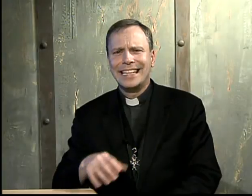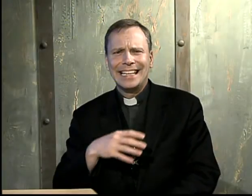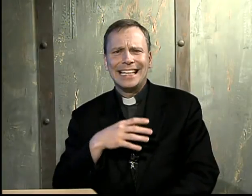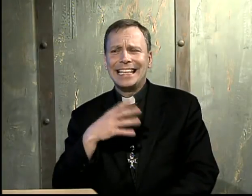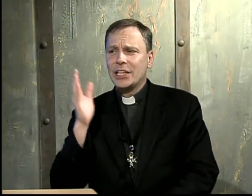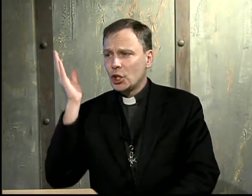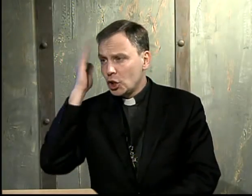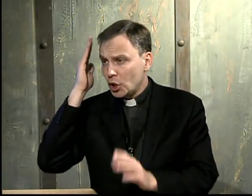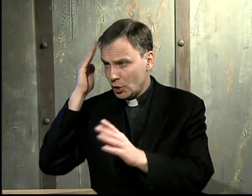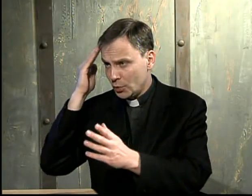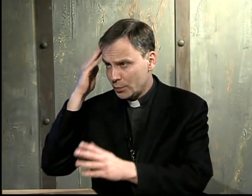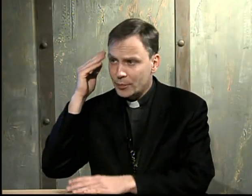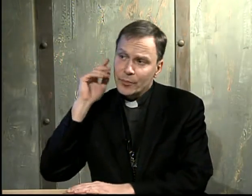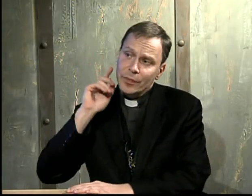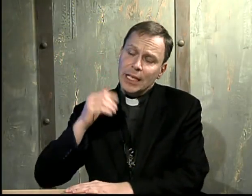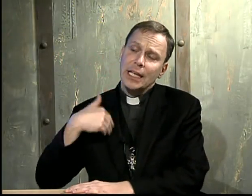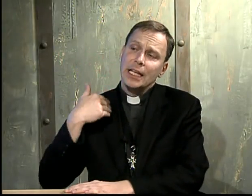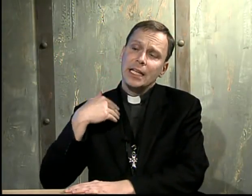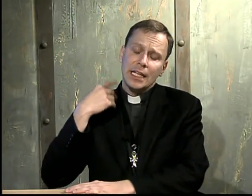well.